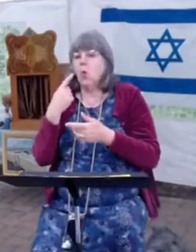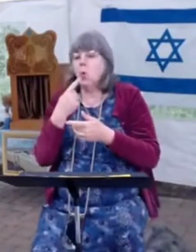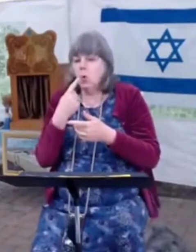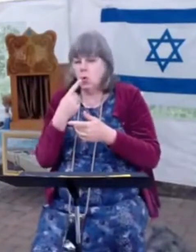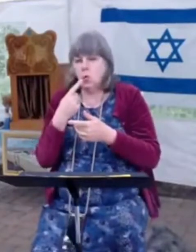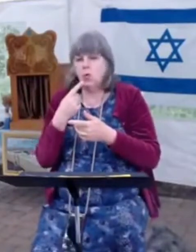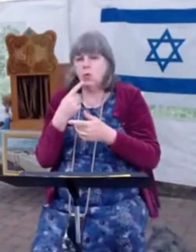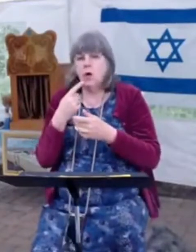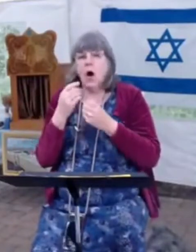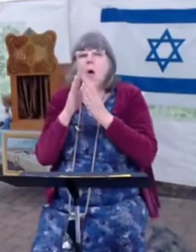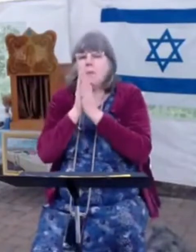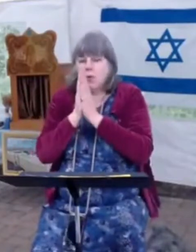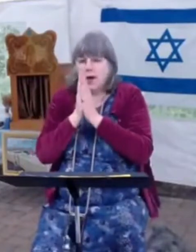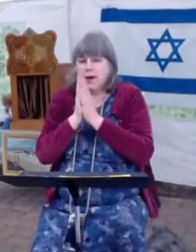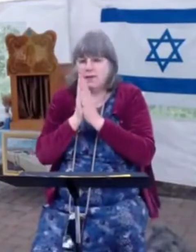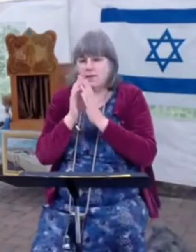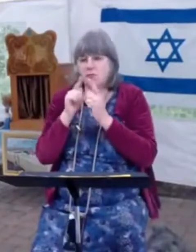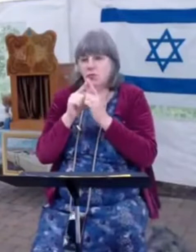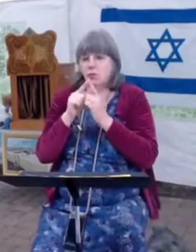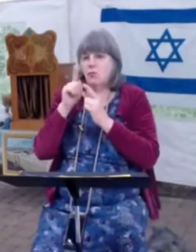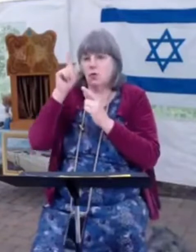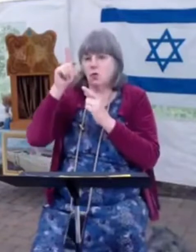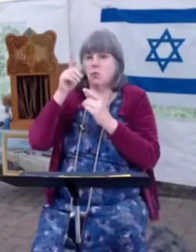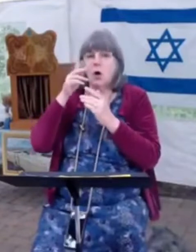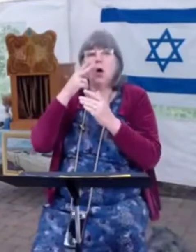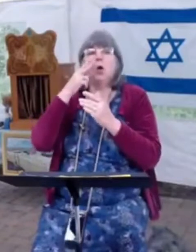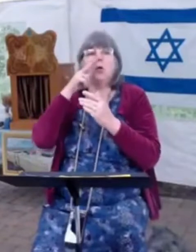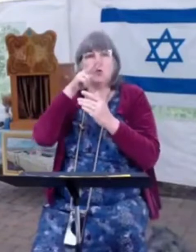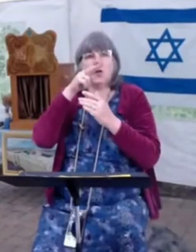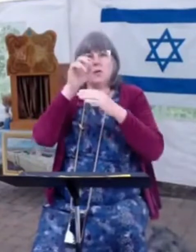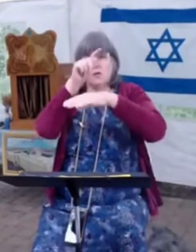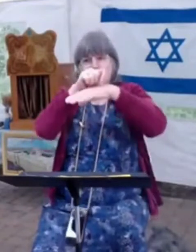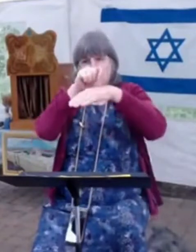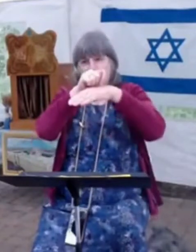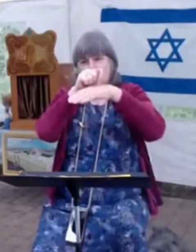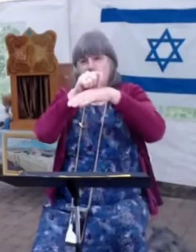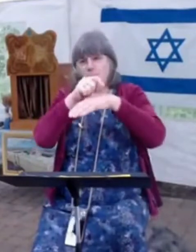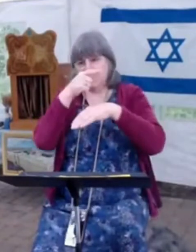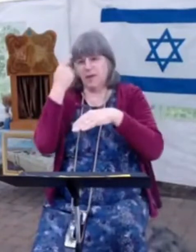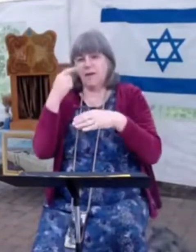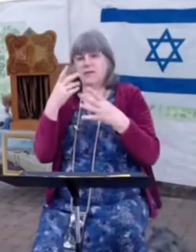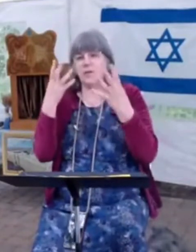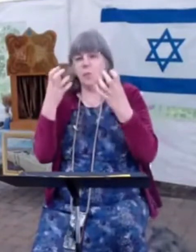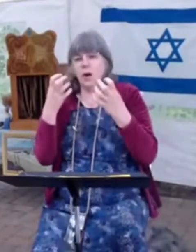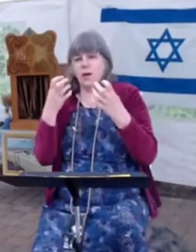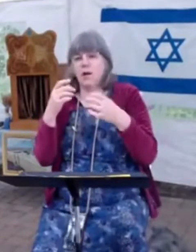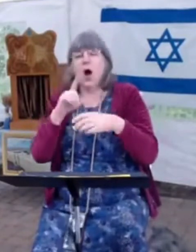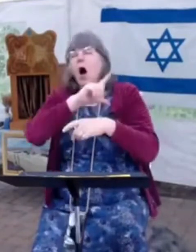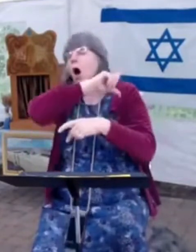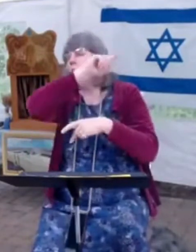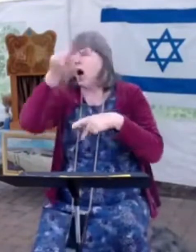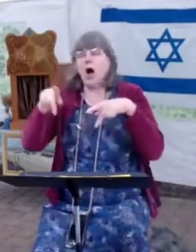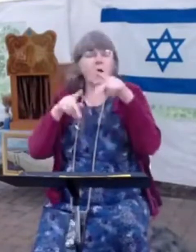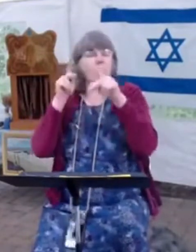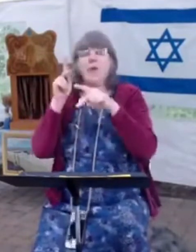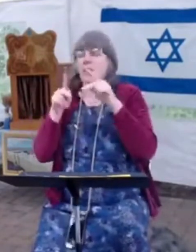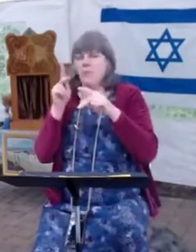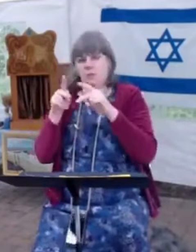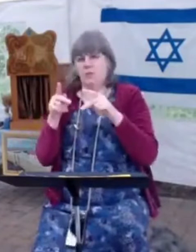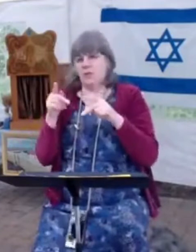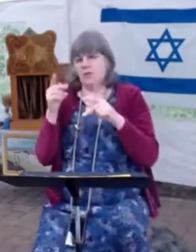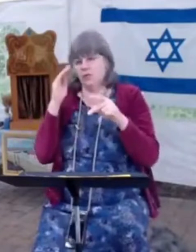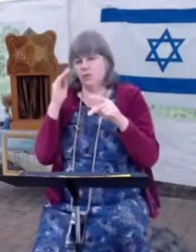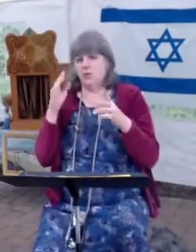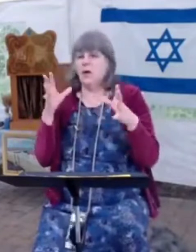for all people. Jeremiah said it. For all people. The Romans, when they destroyed it, they destroyed